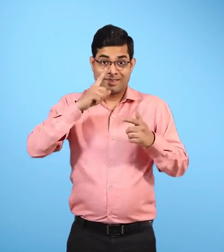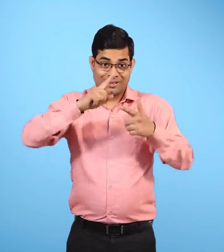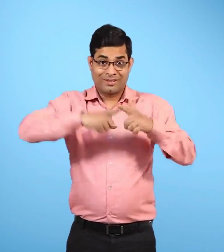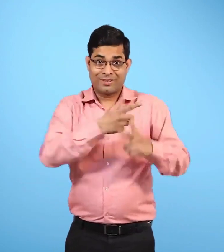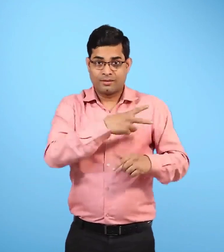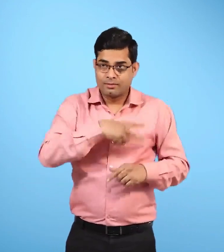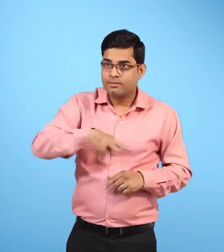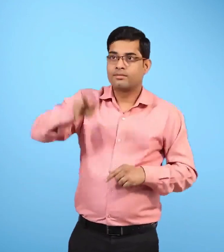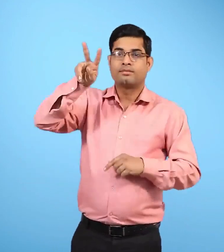Jane looked up